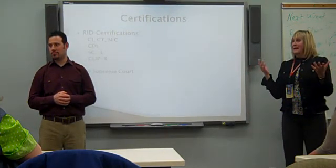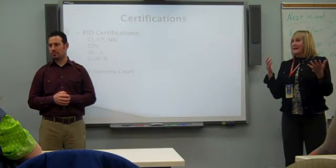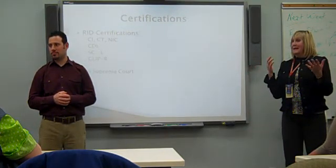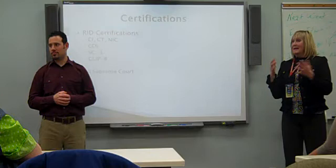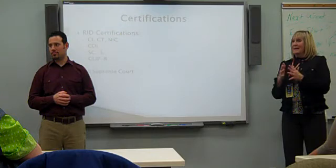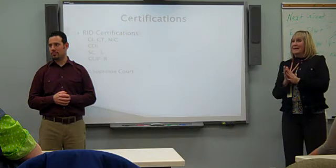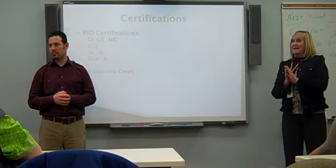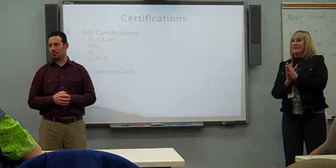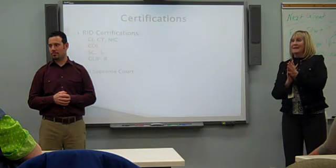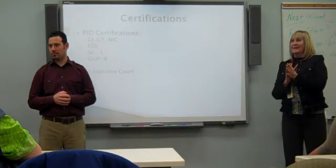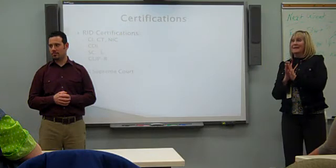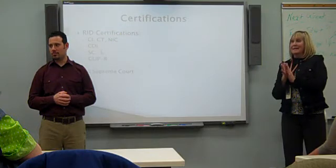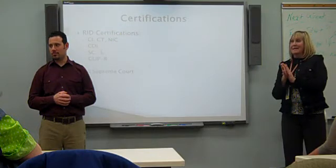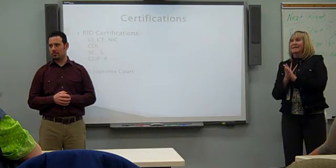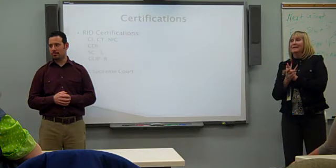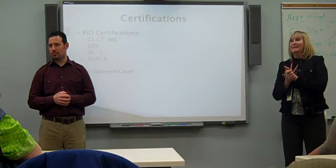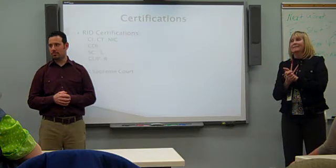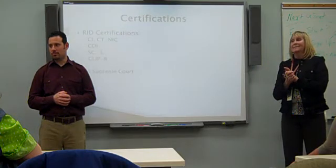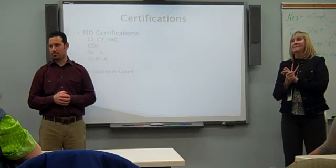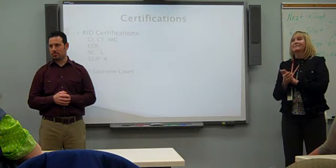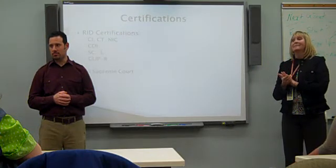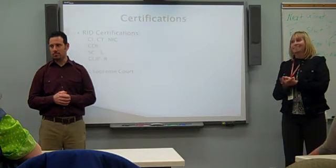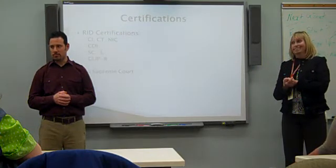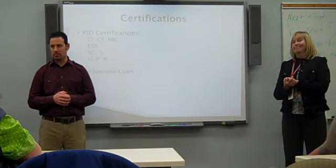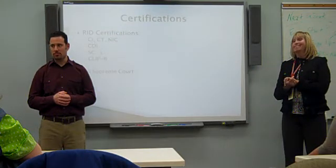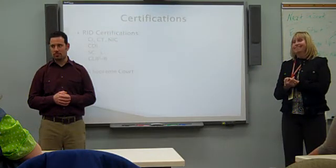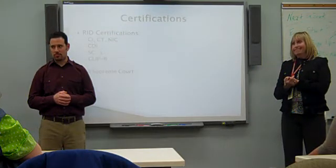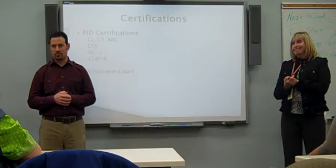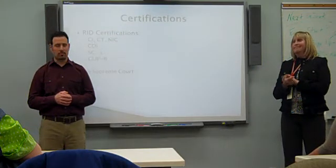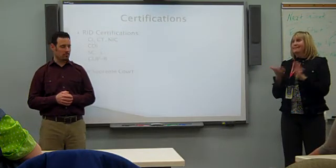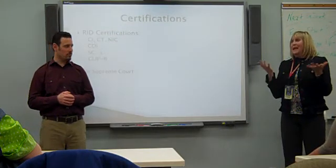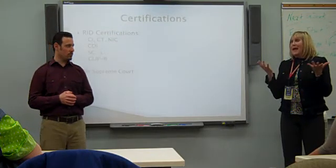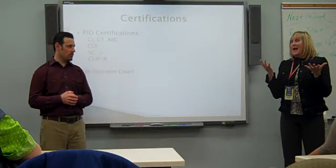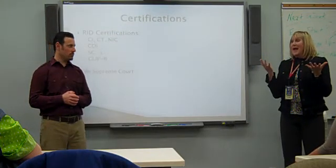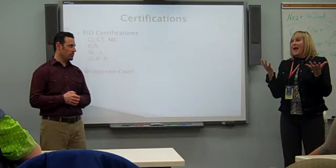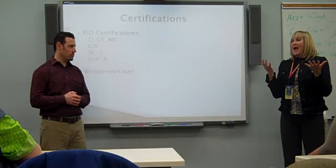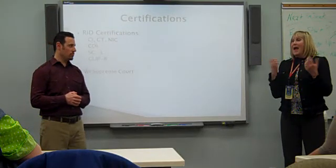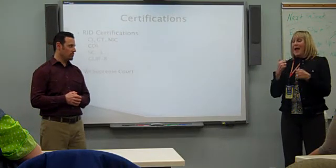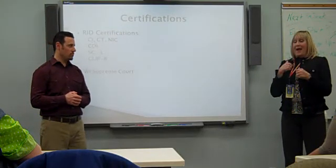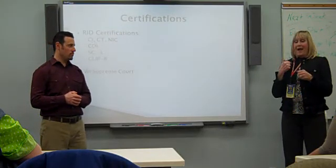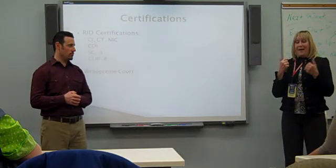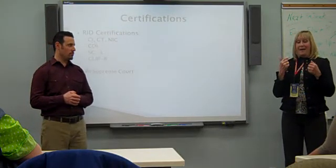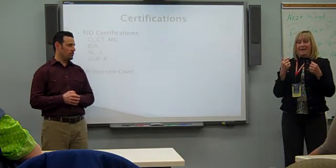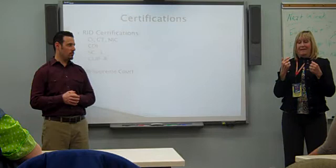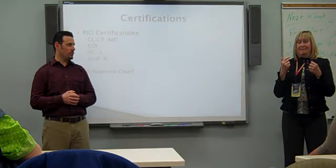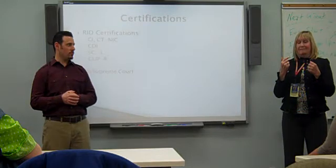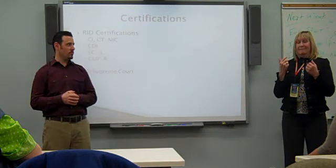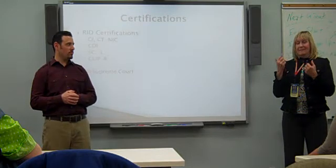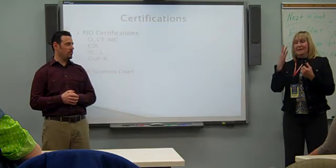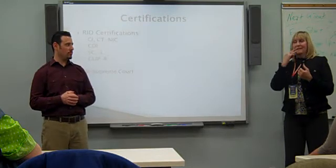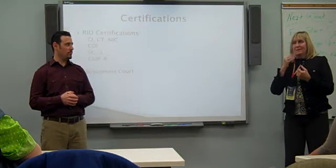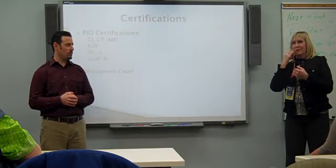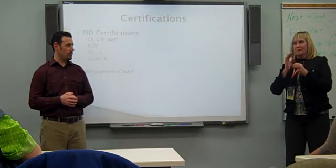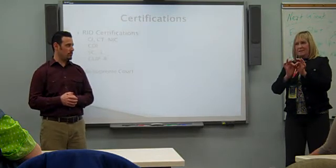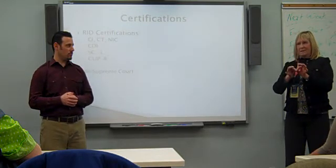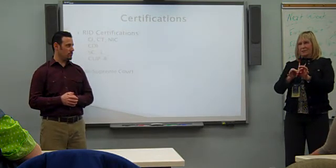So he has to live with that for the rest of his life, right? And be labeled it as a sex offender?